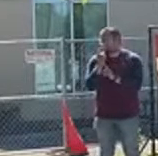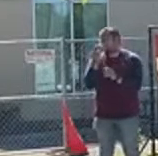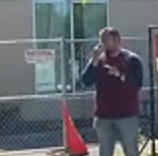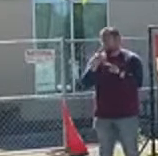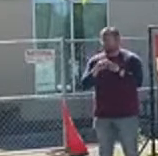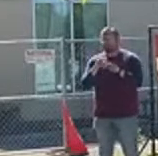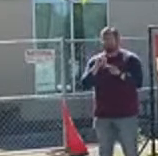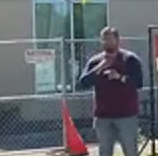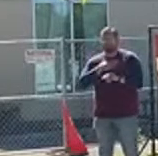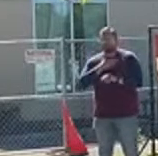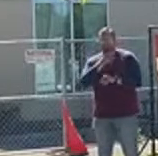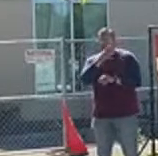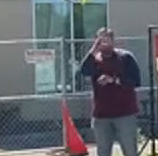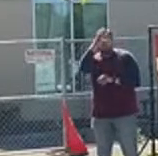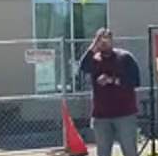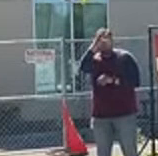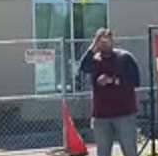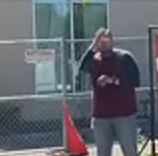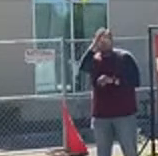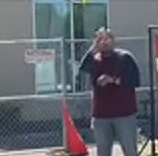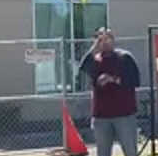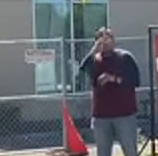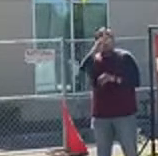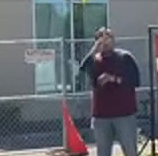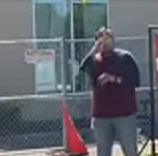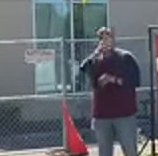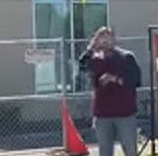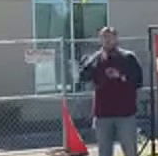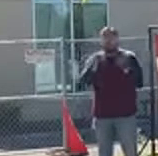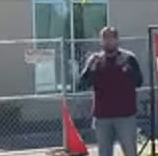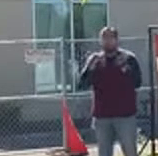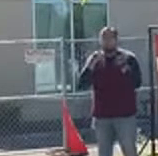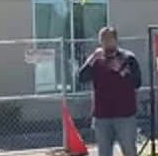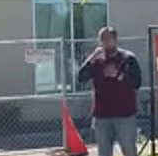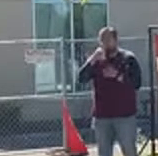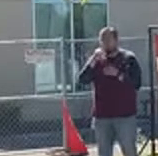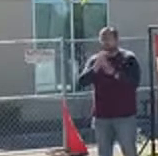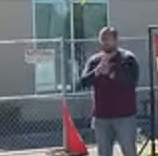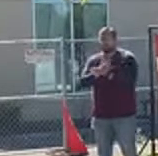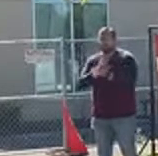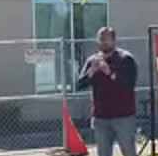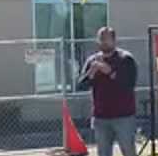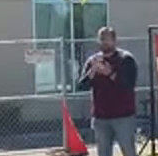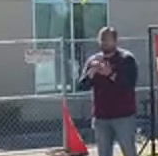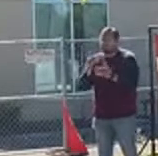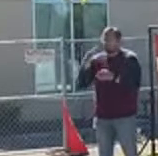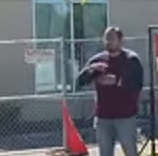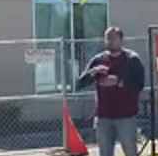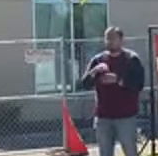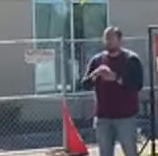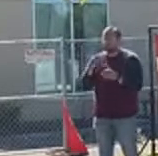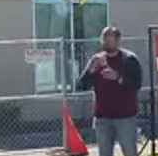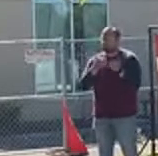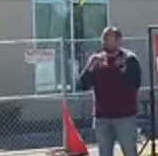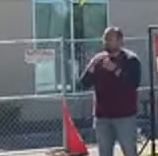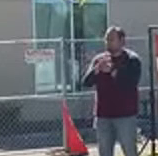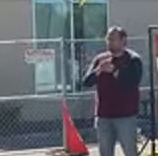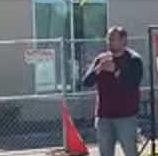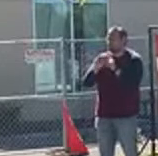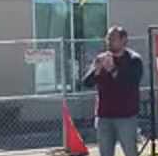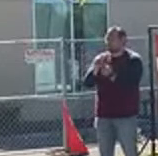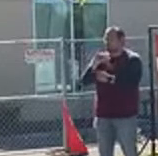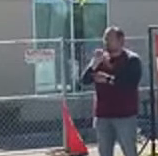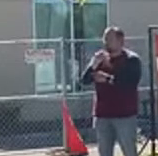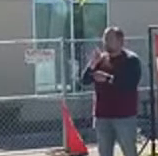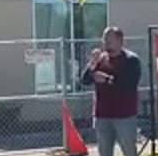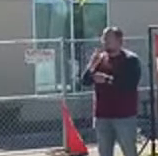parent who's had students in the school district here, it's very rewarding. We've got a local team also running the work. Jennifer Fowles, who's on our